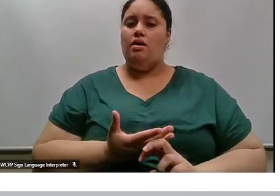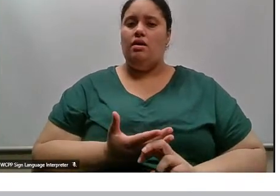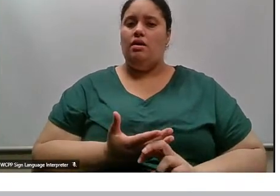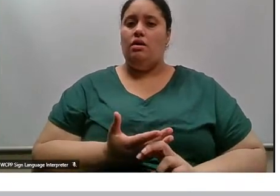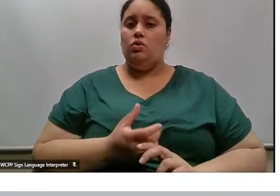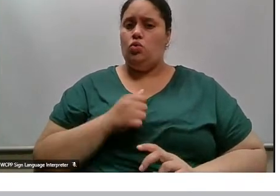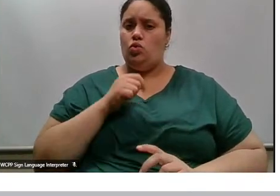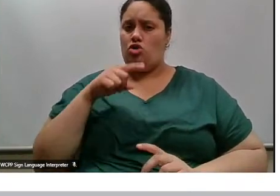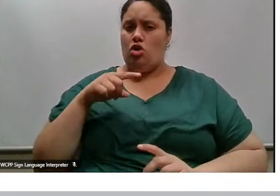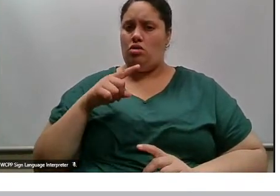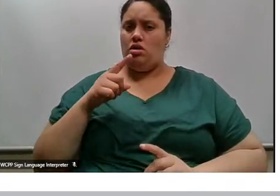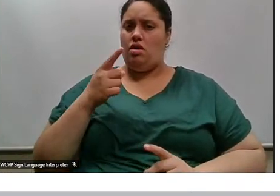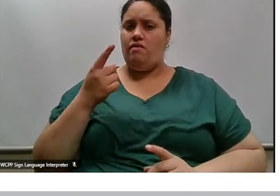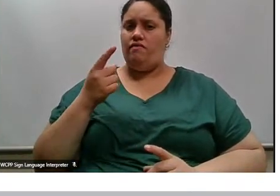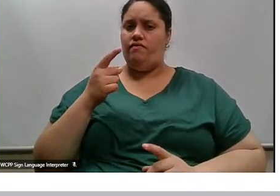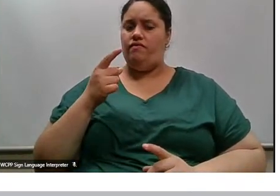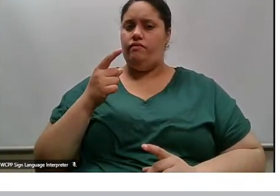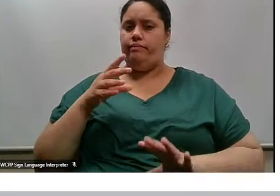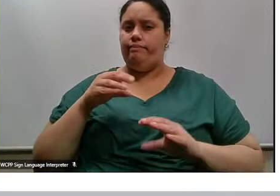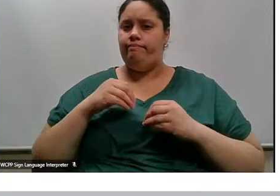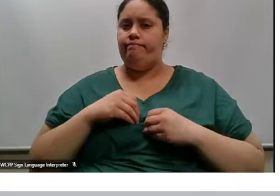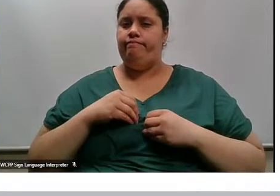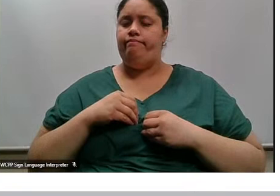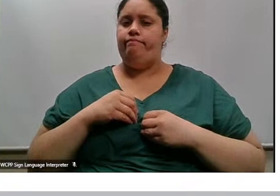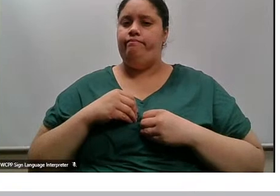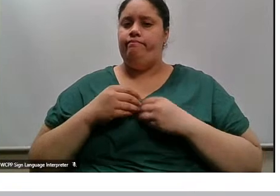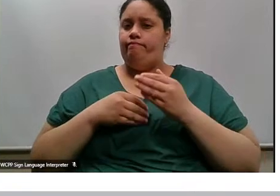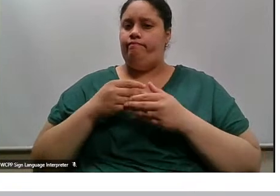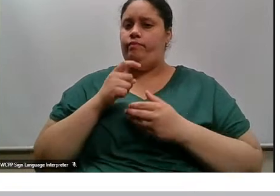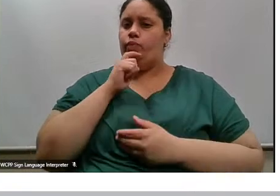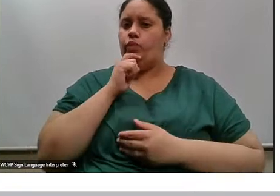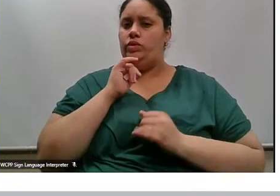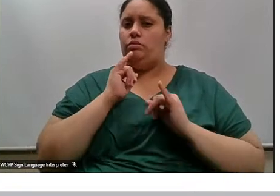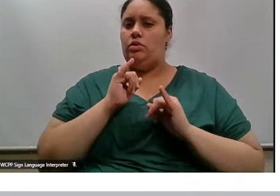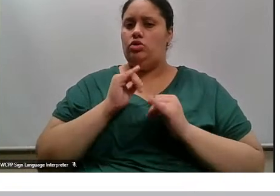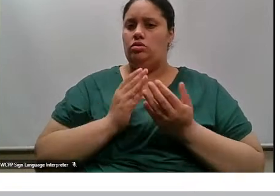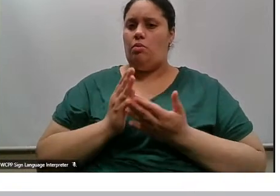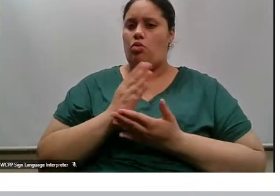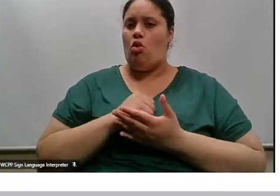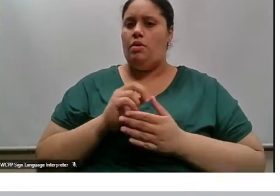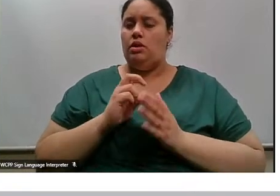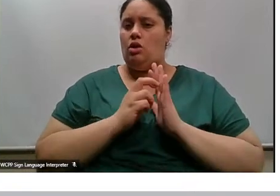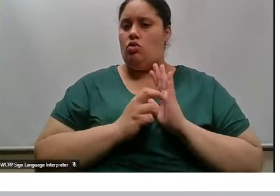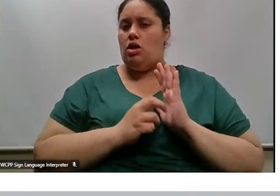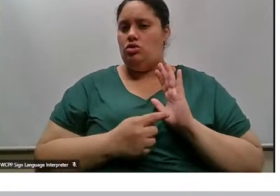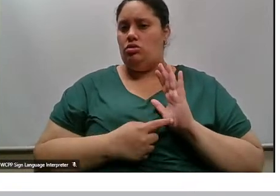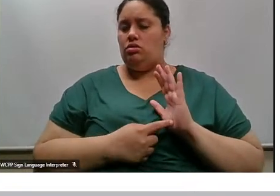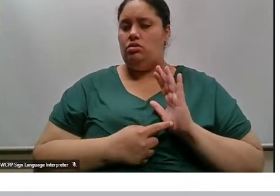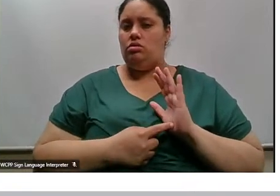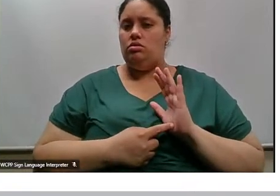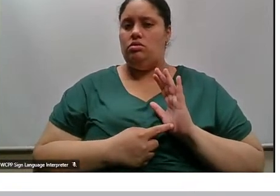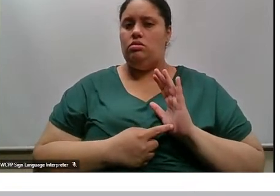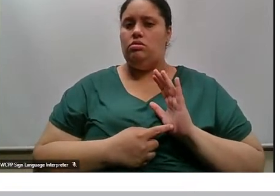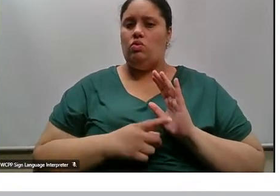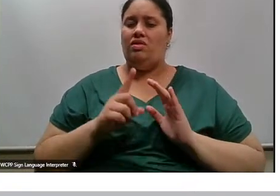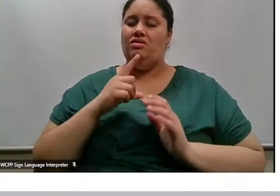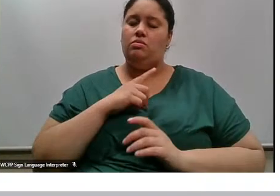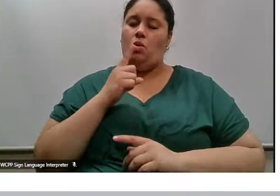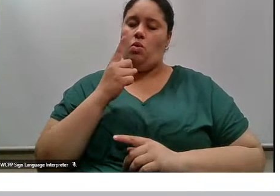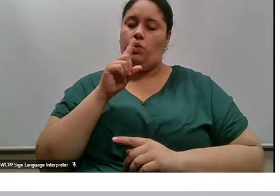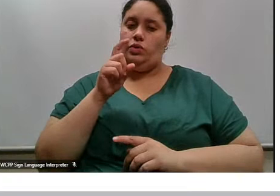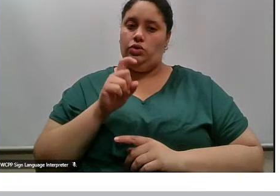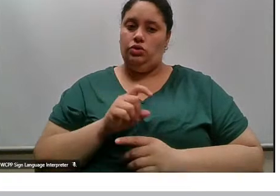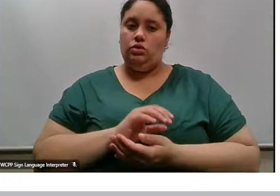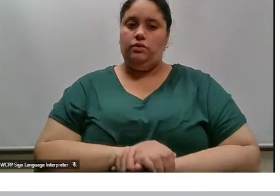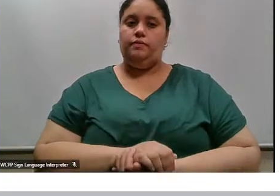it not have been condoned by making use of emergency procurement regulations, etc.? So that's my one question,